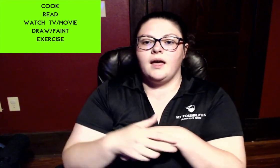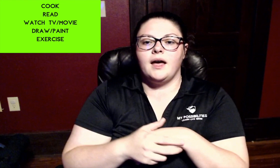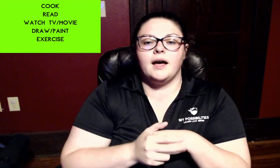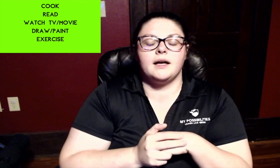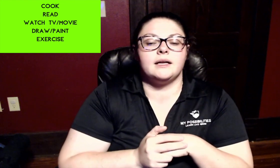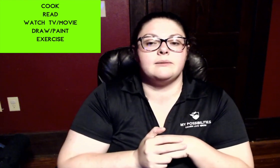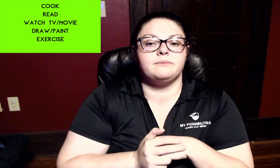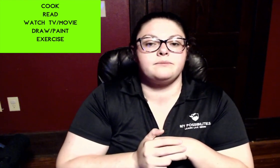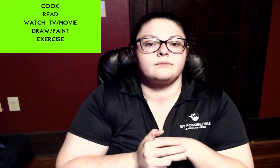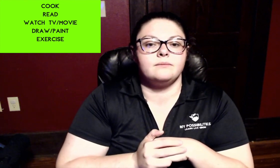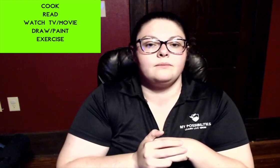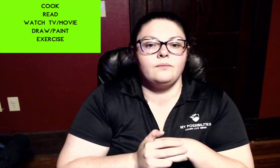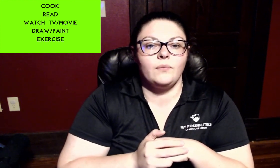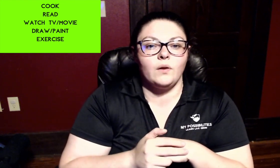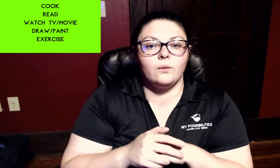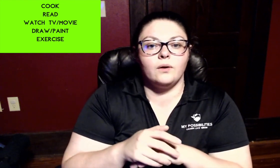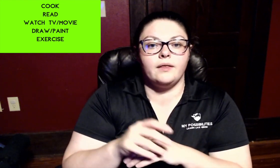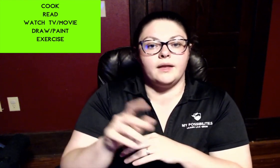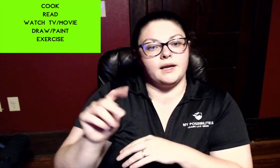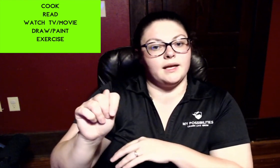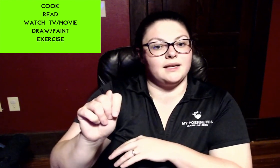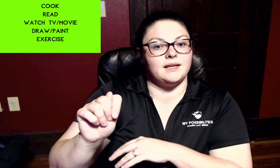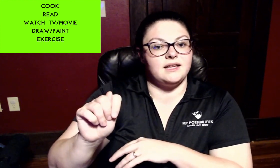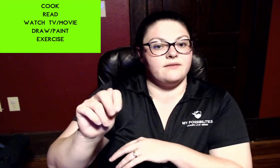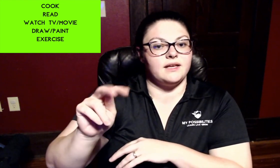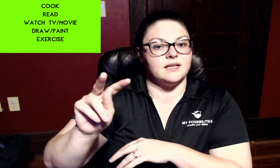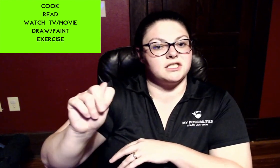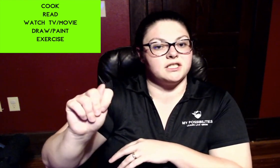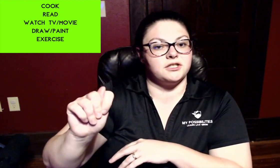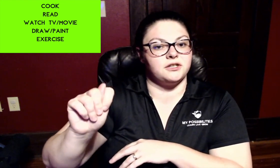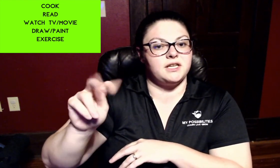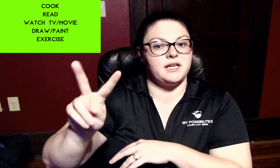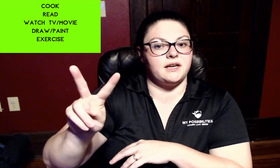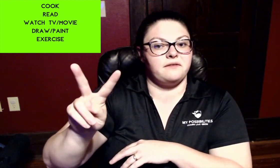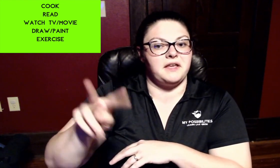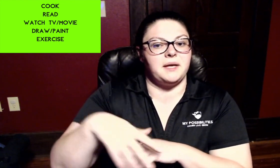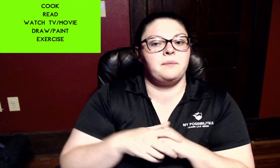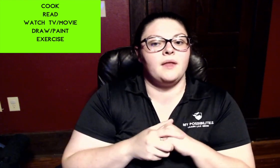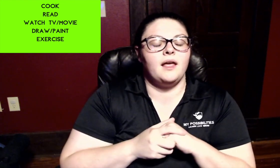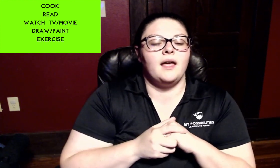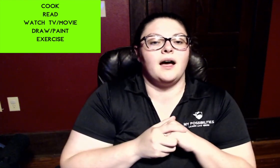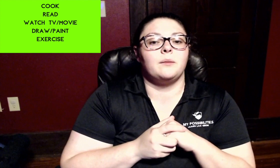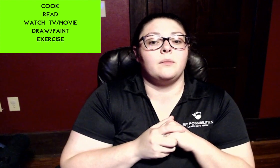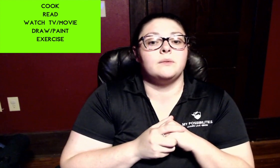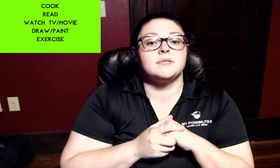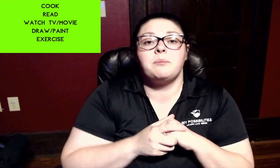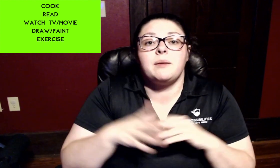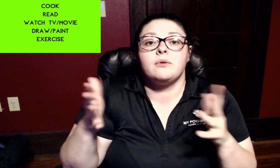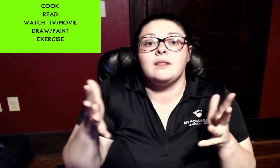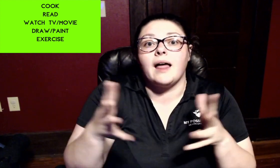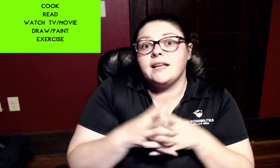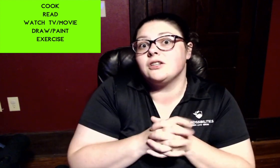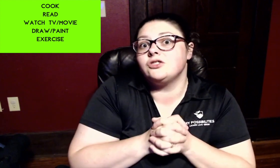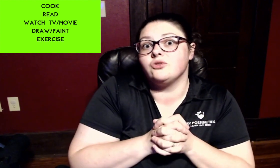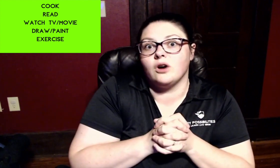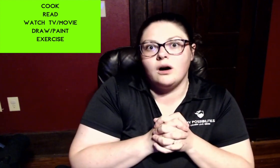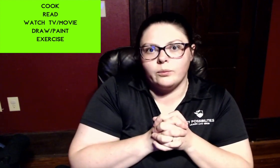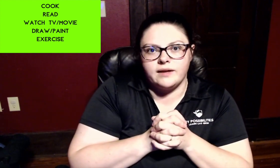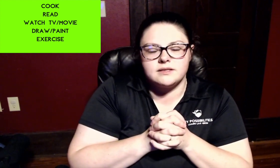and then again, TV is just your T and a V. Some people like to draw. We have so